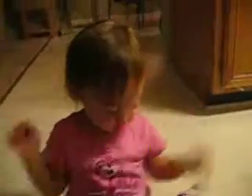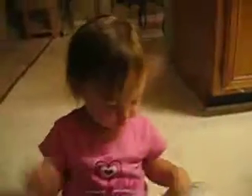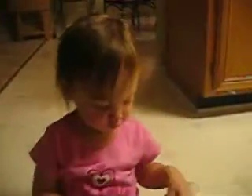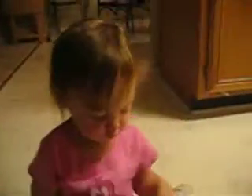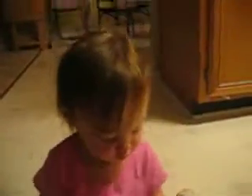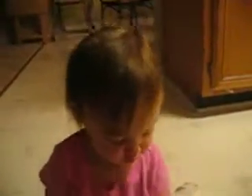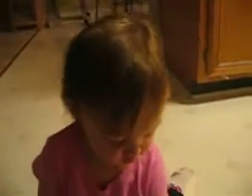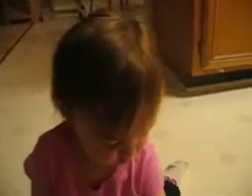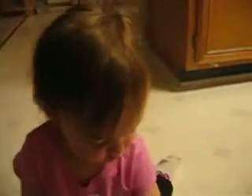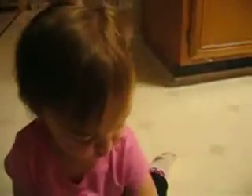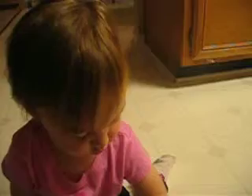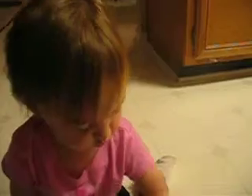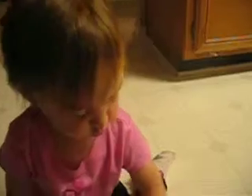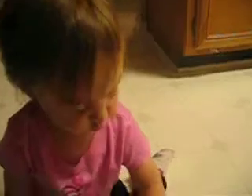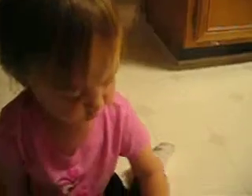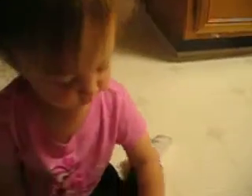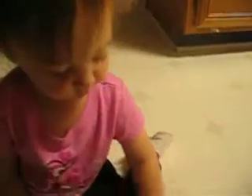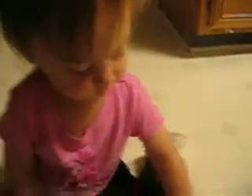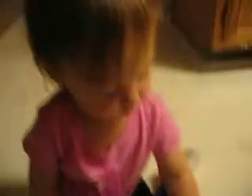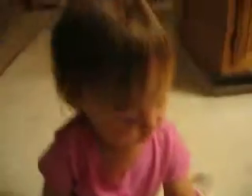Can you do hat? Do hat.